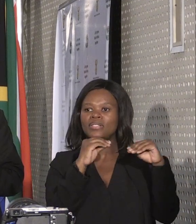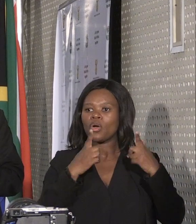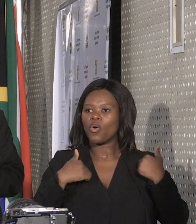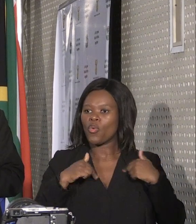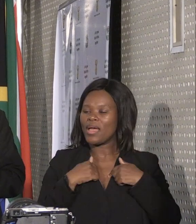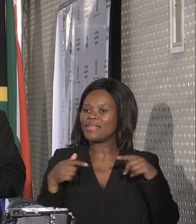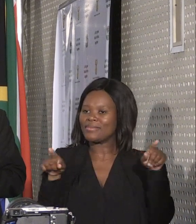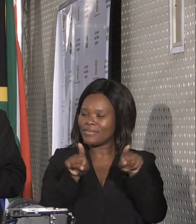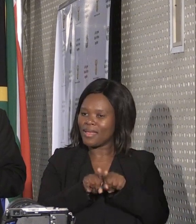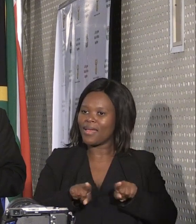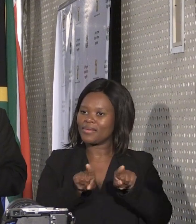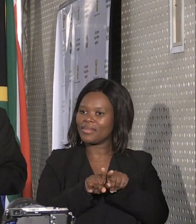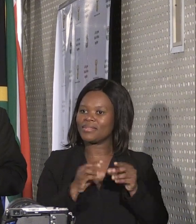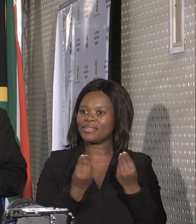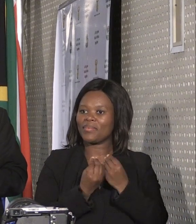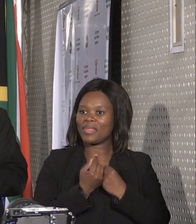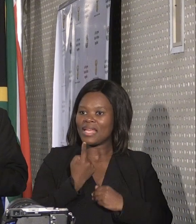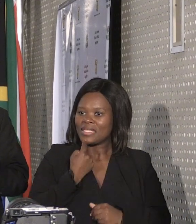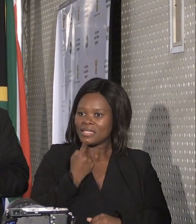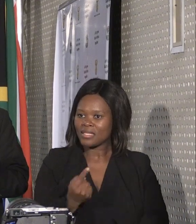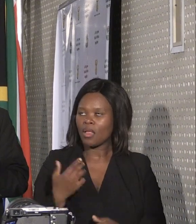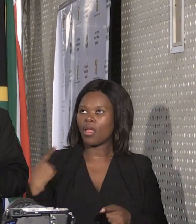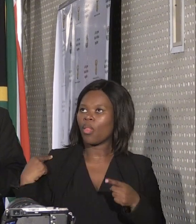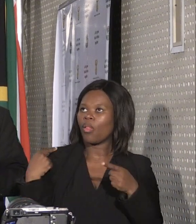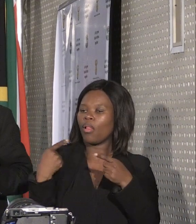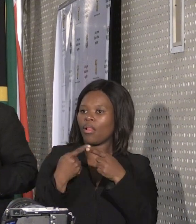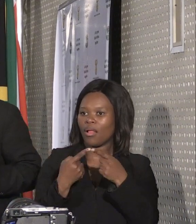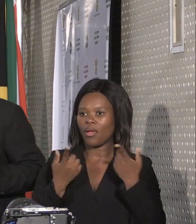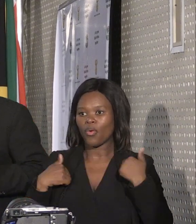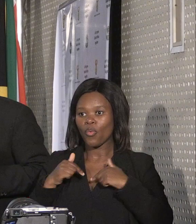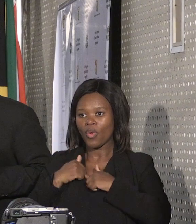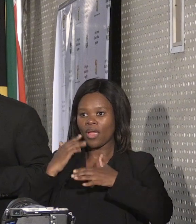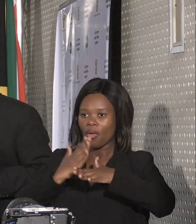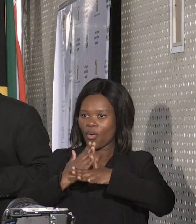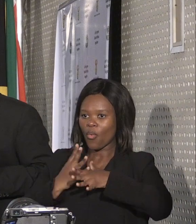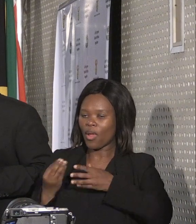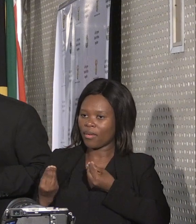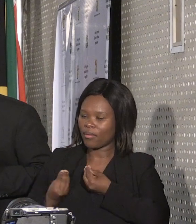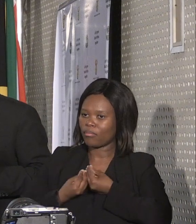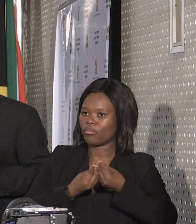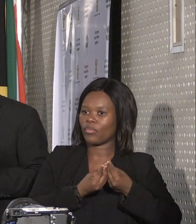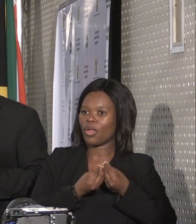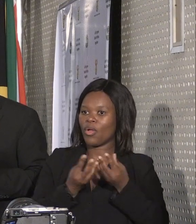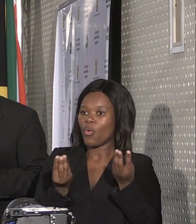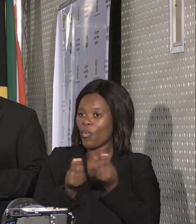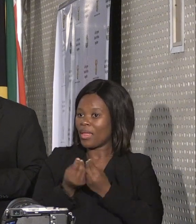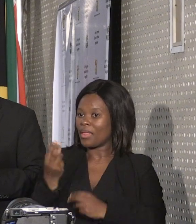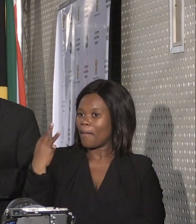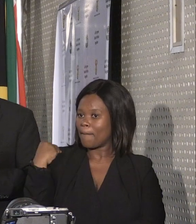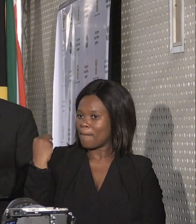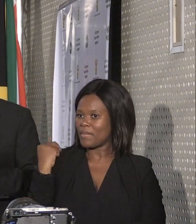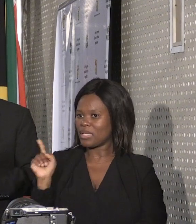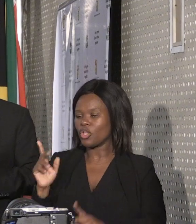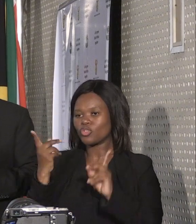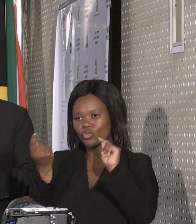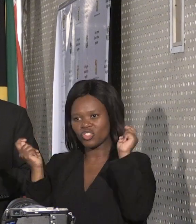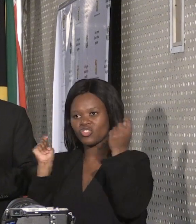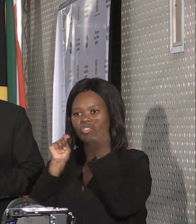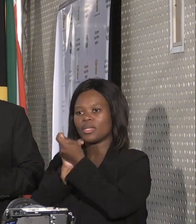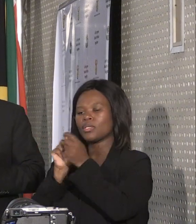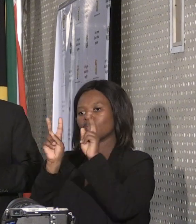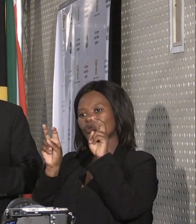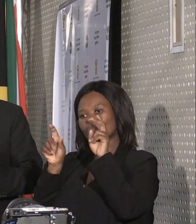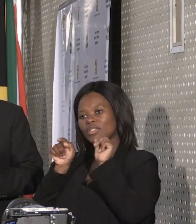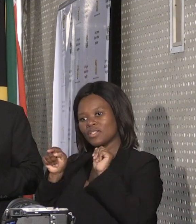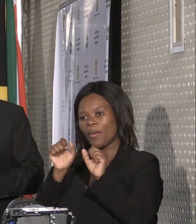song for a long time. We will be working together, that will include the minister, to turn around that situation, to make sure